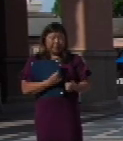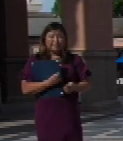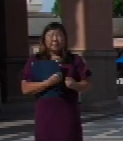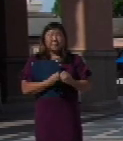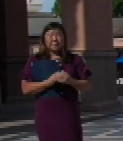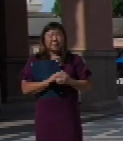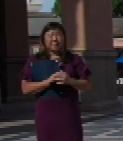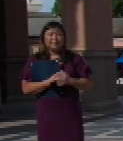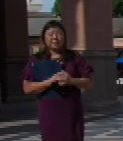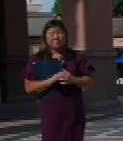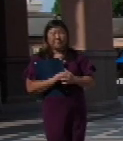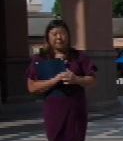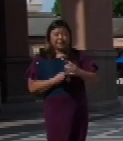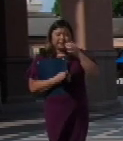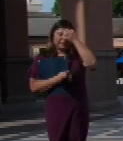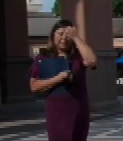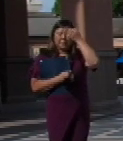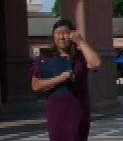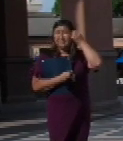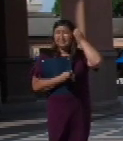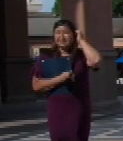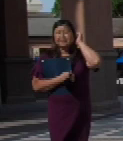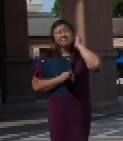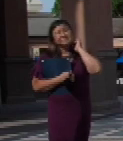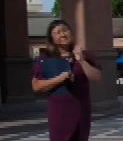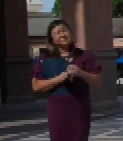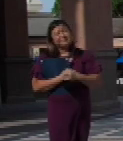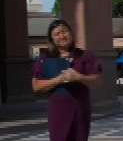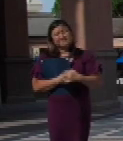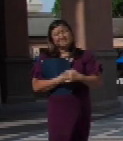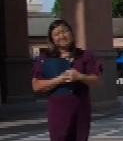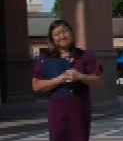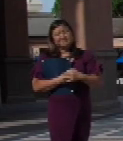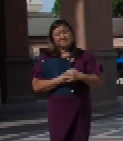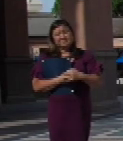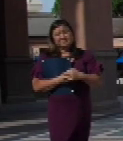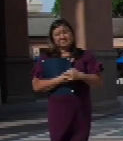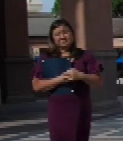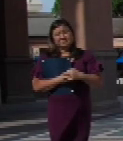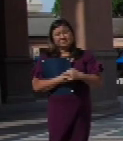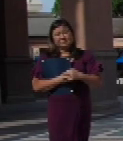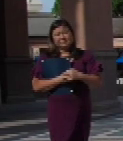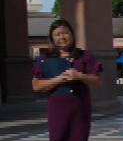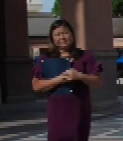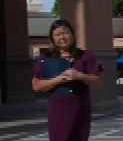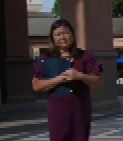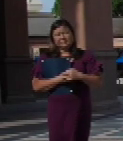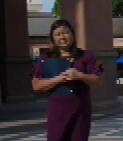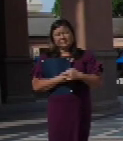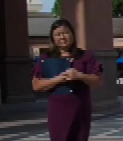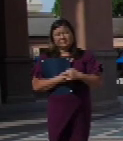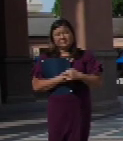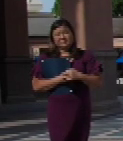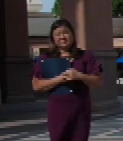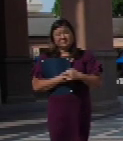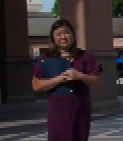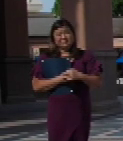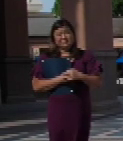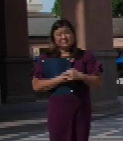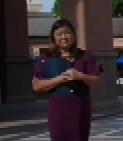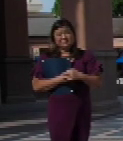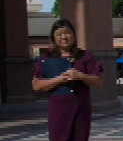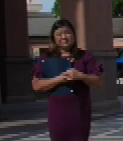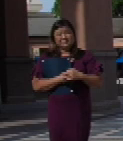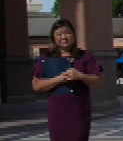celebrate Pride Month with all of you as we celebrate the City of Mountain View's inclusivity and that it's a welcoming place for